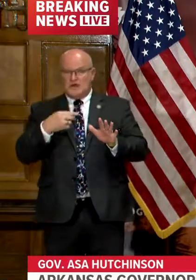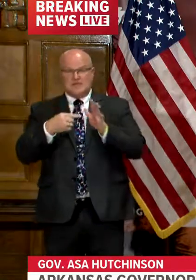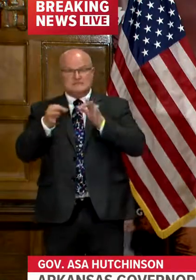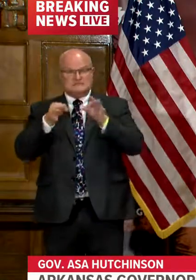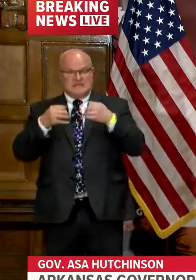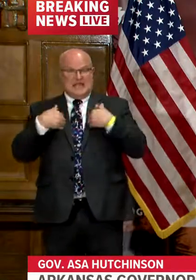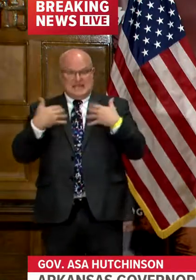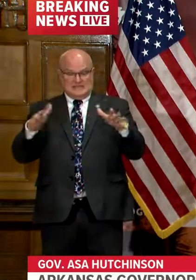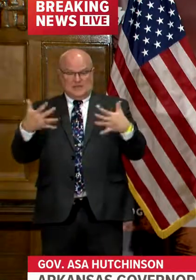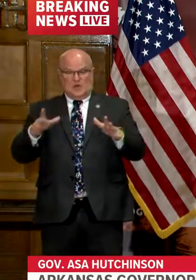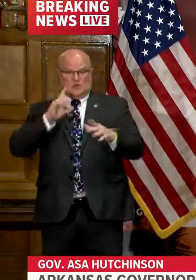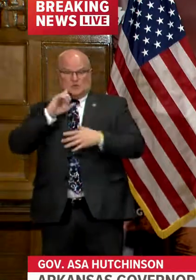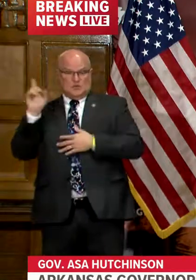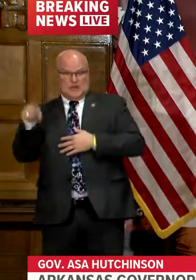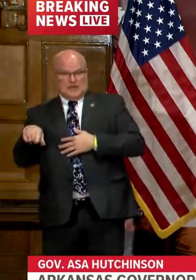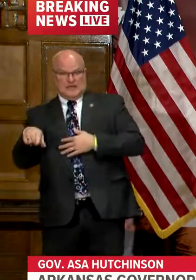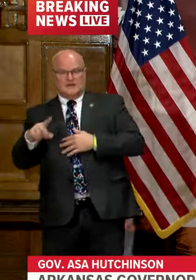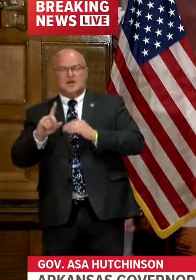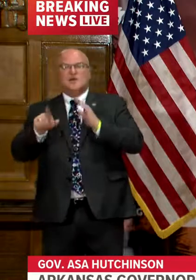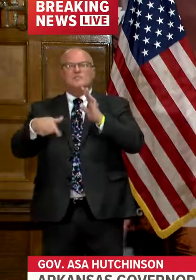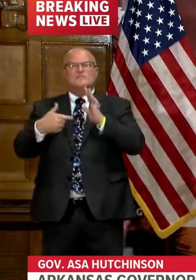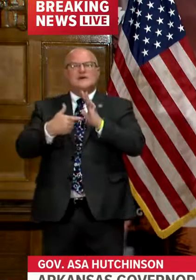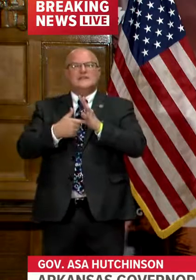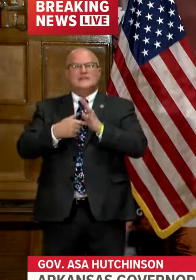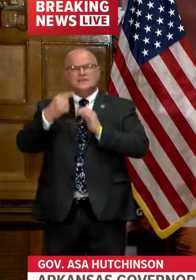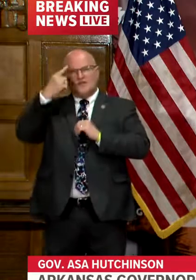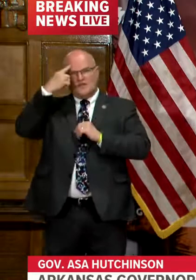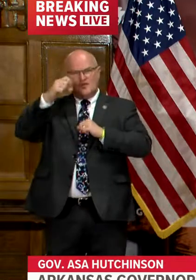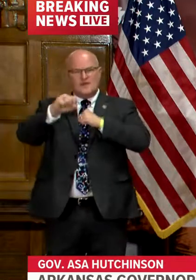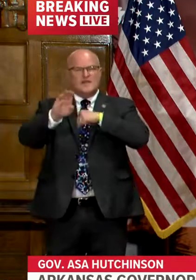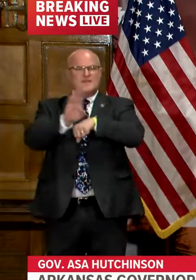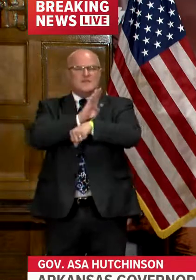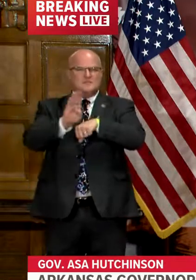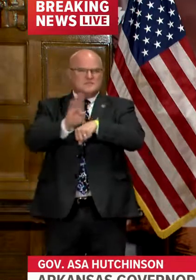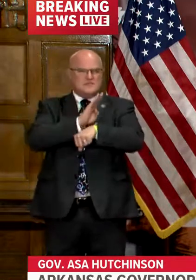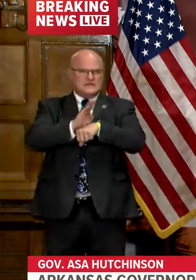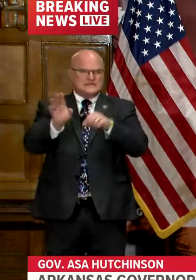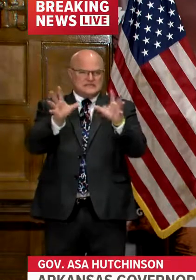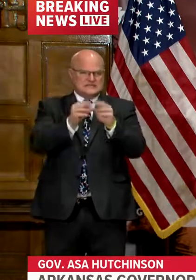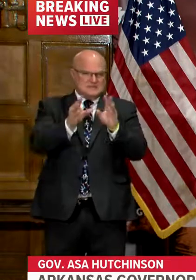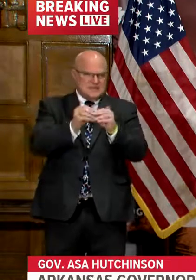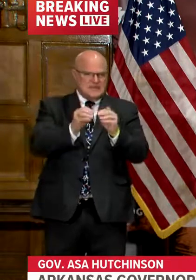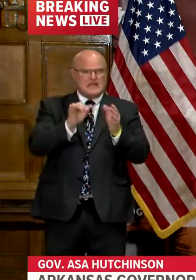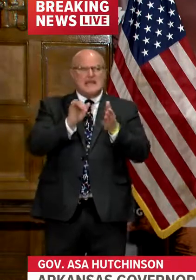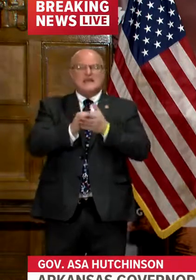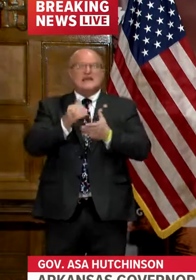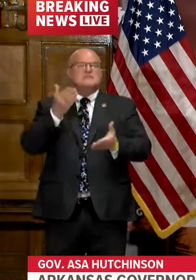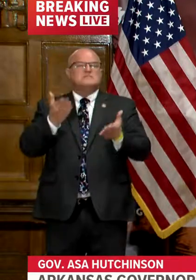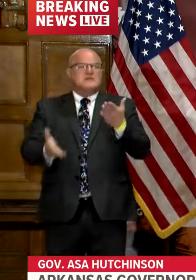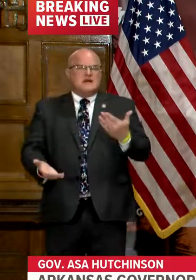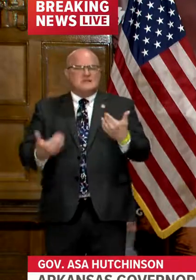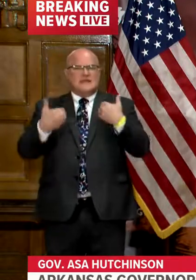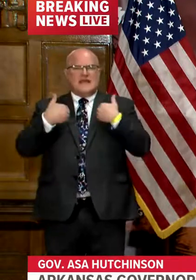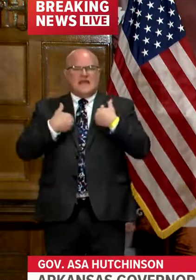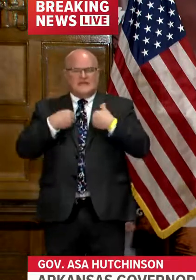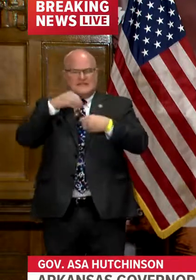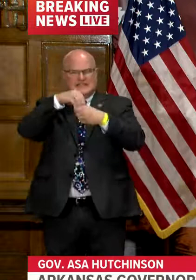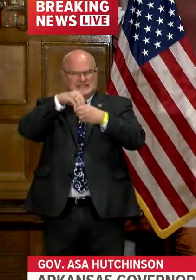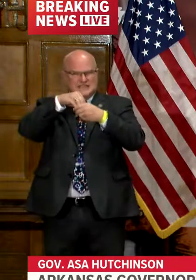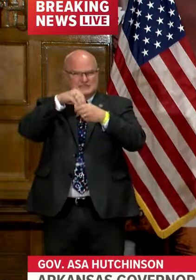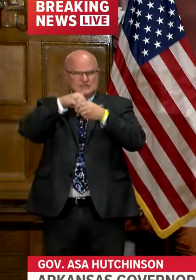has their own directive, but this is those for the commercial venues that might be having an